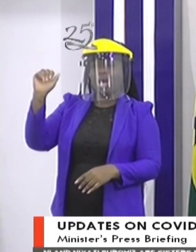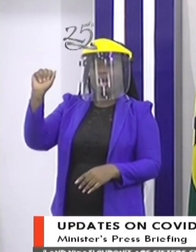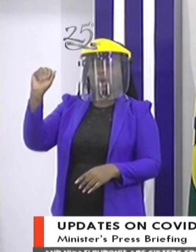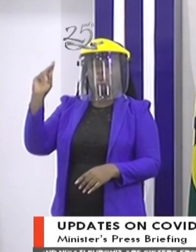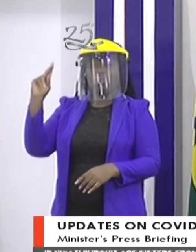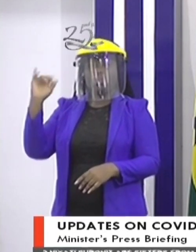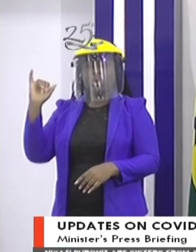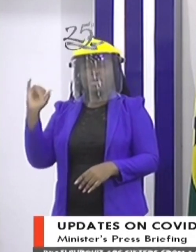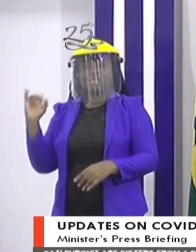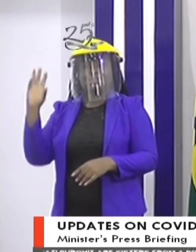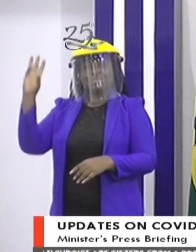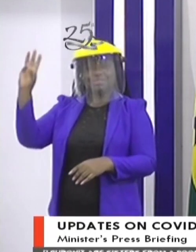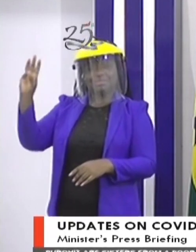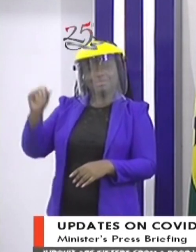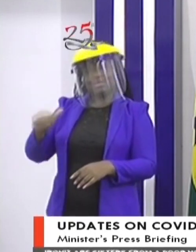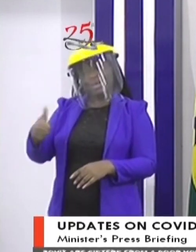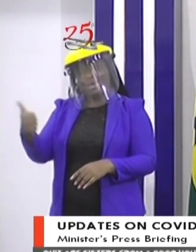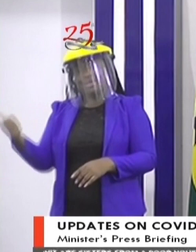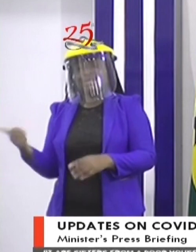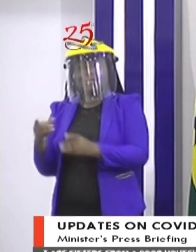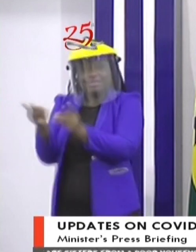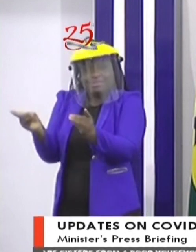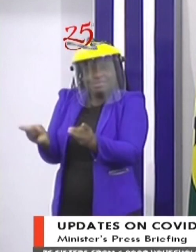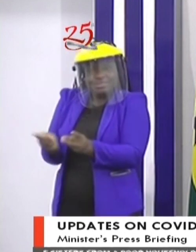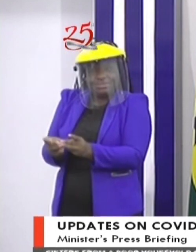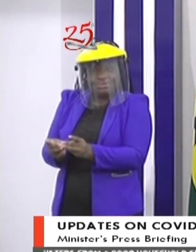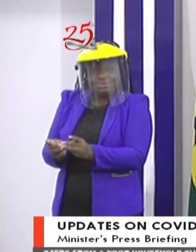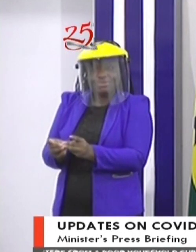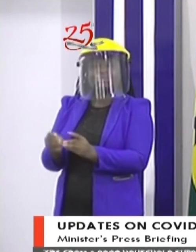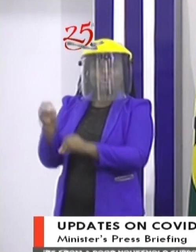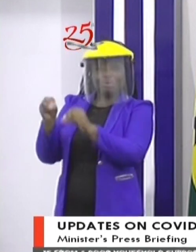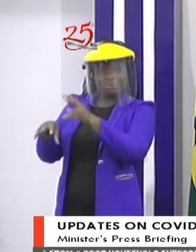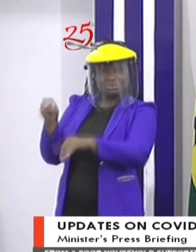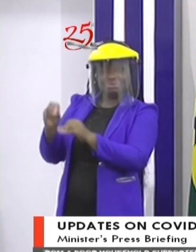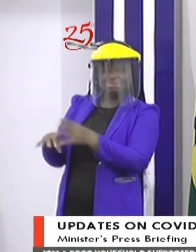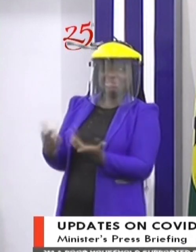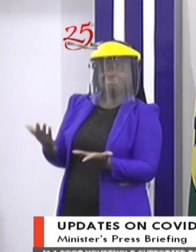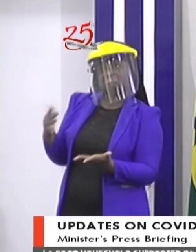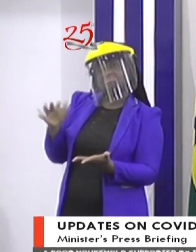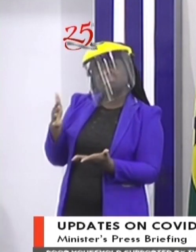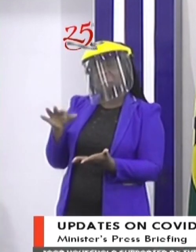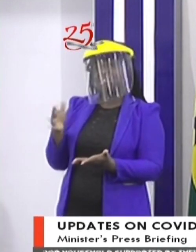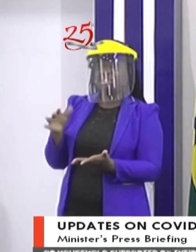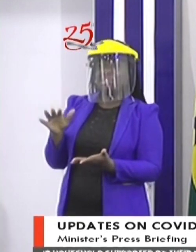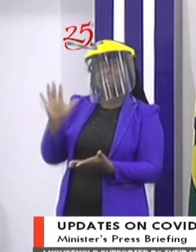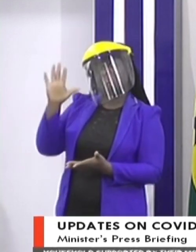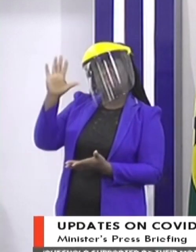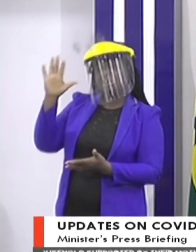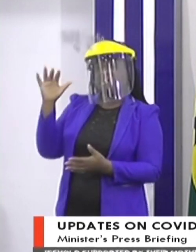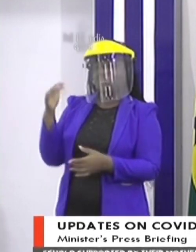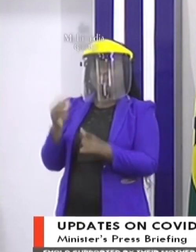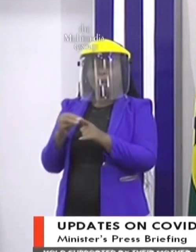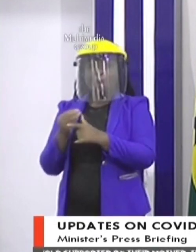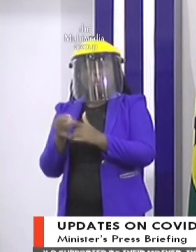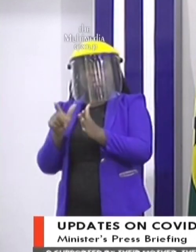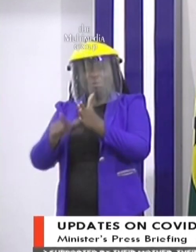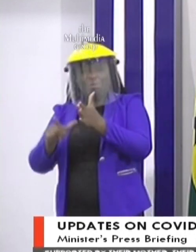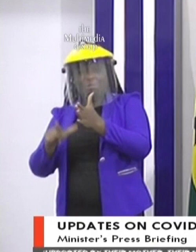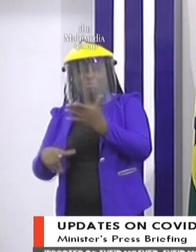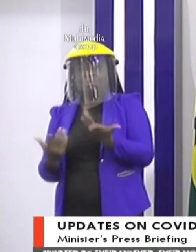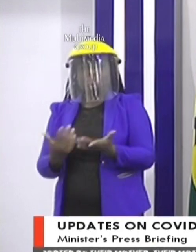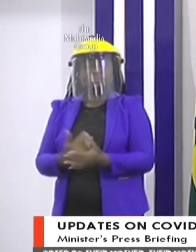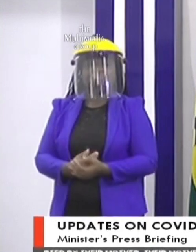cases. And the other districts also contributed, I think, about 5 cases or less for each of